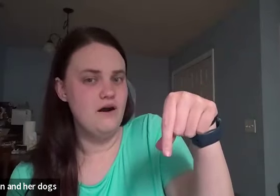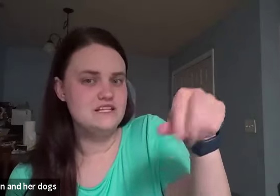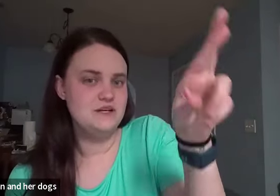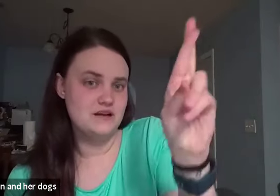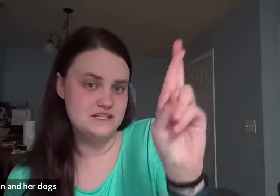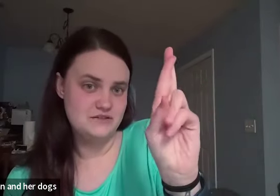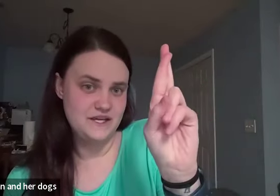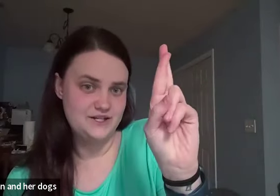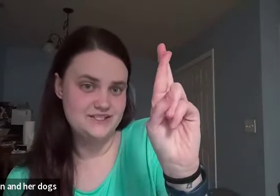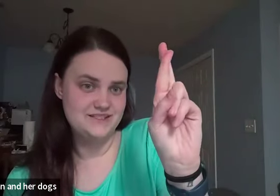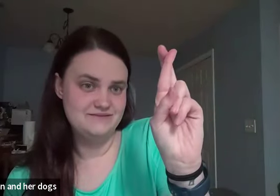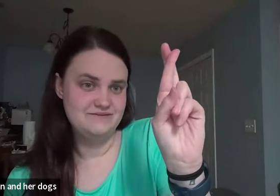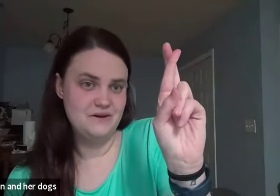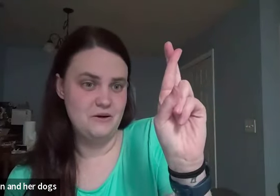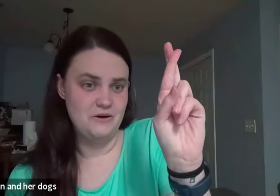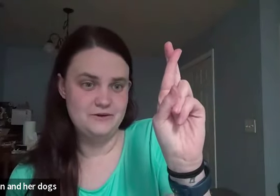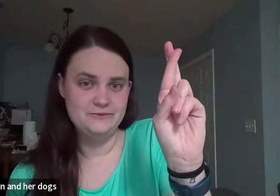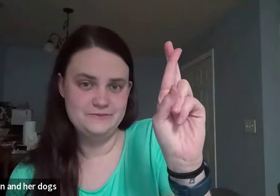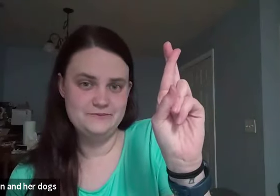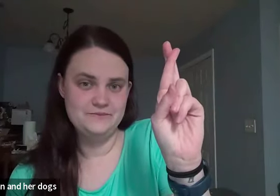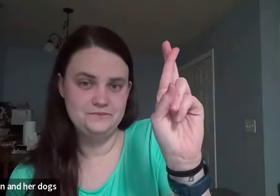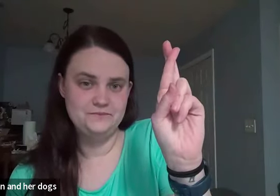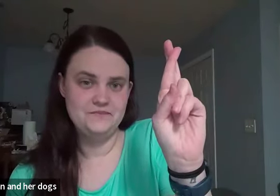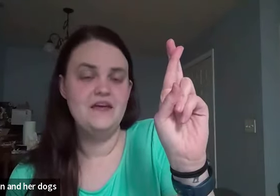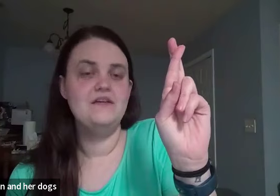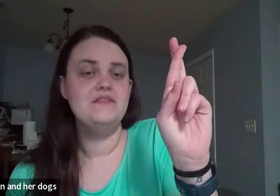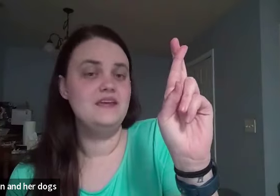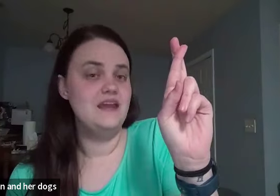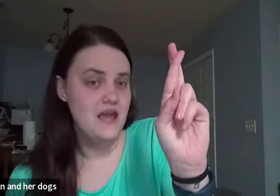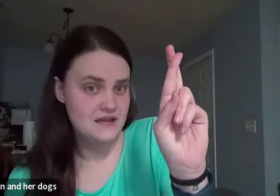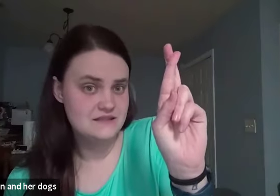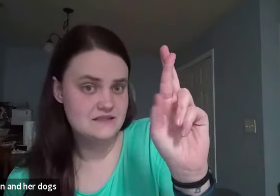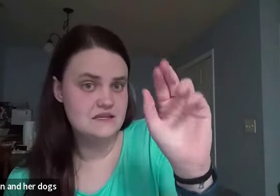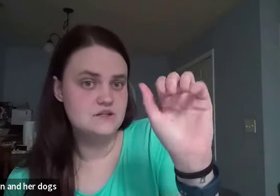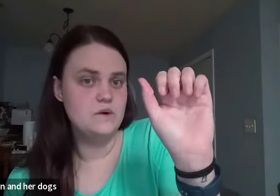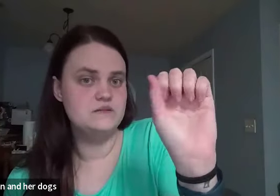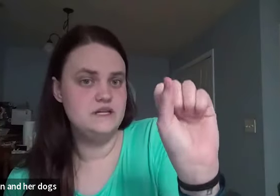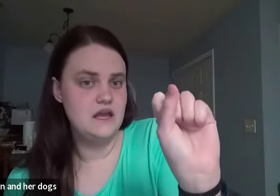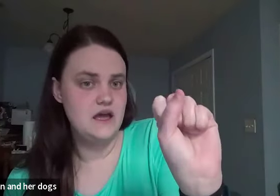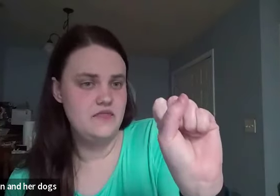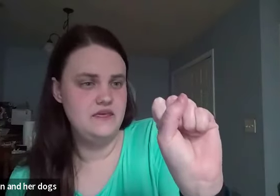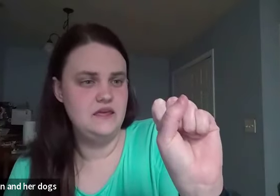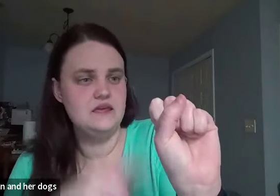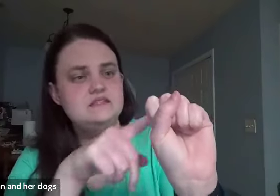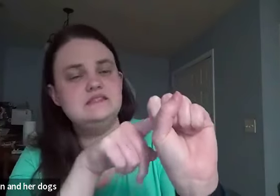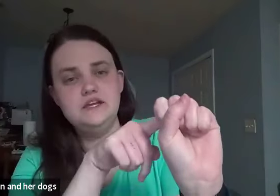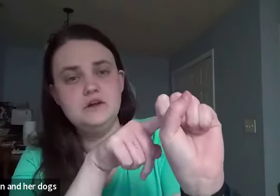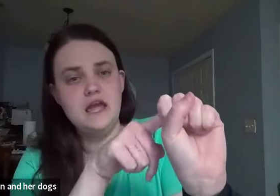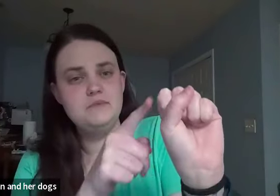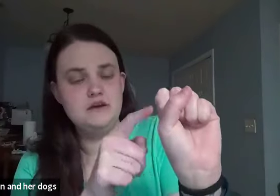R is going to be crossing your fingers. R. Then S is going to be it's like your A, but now